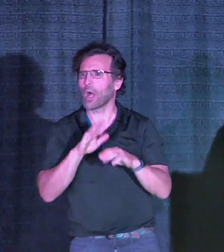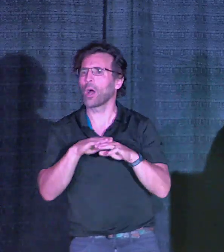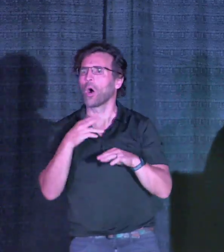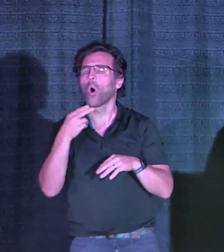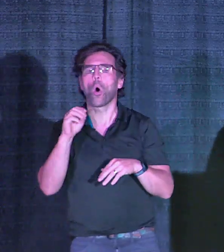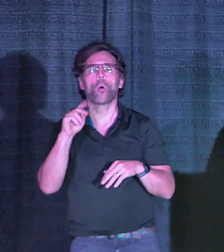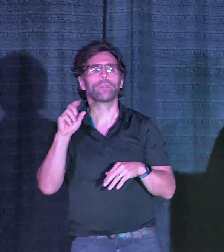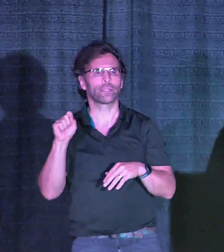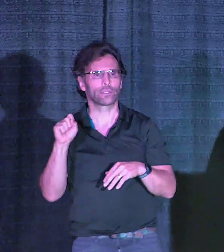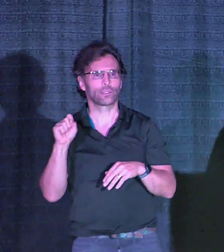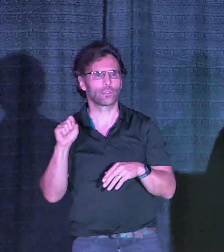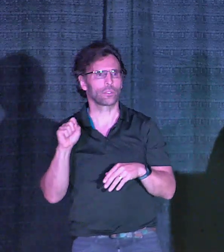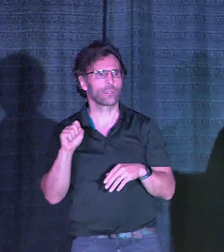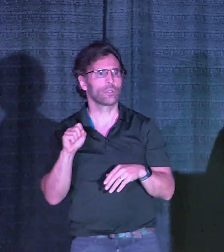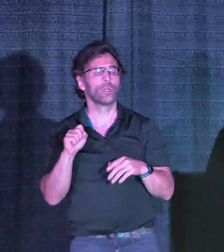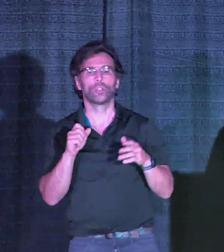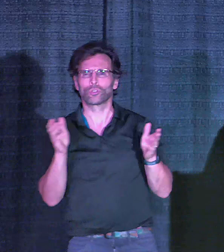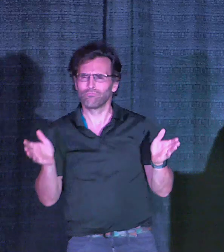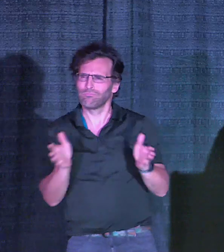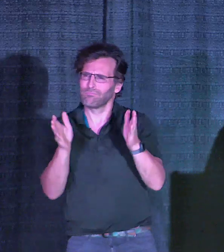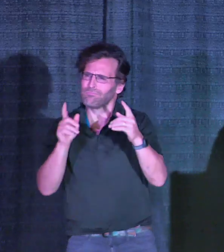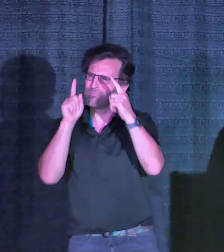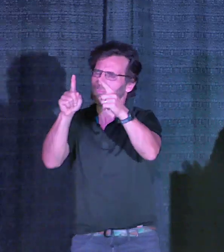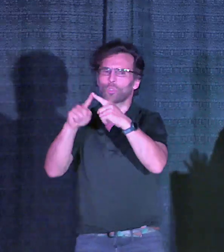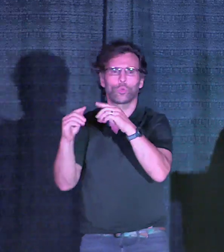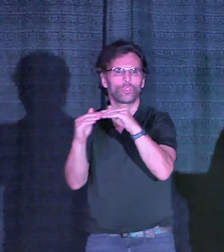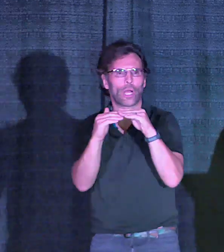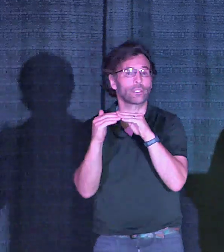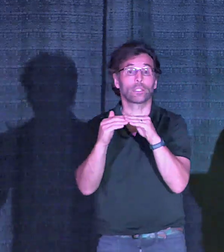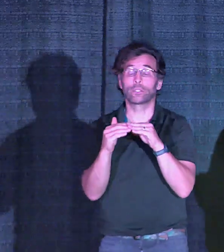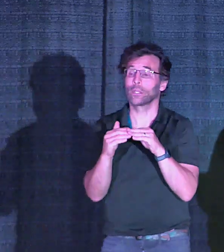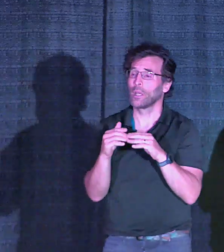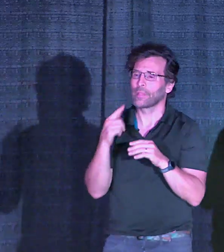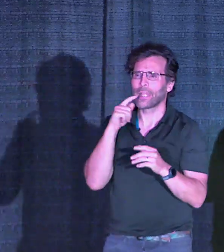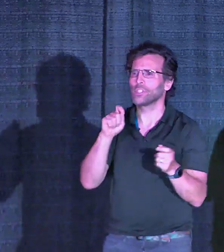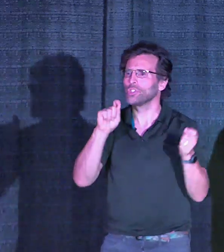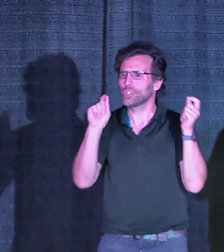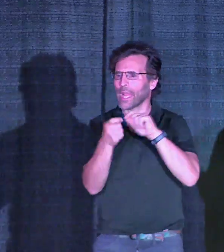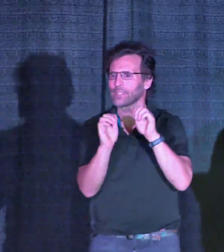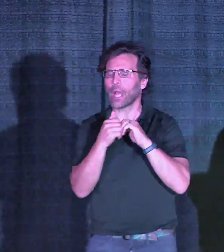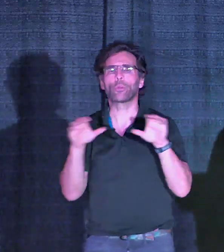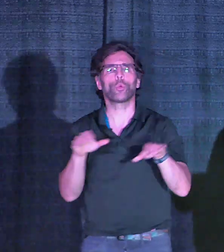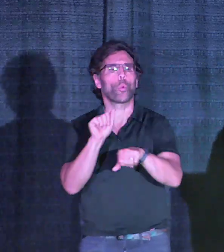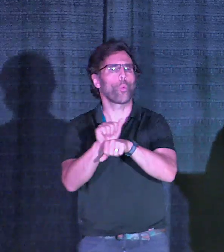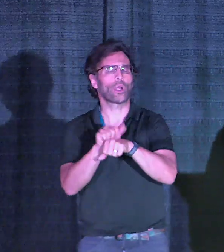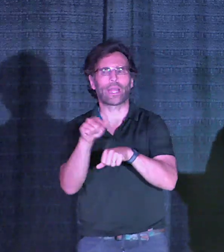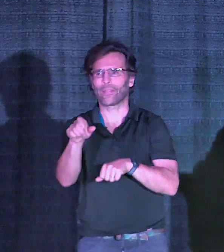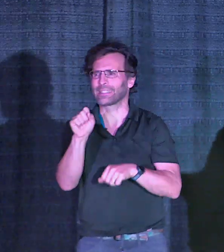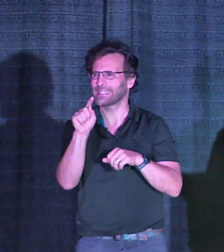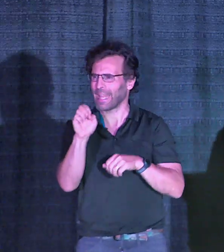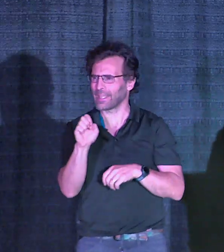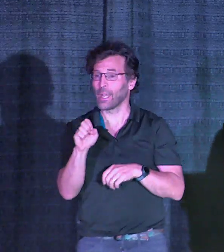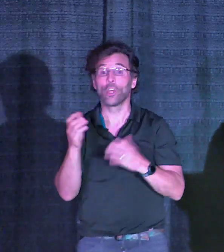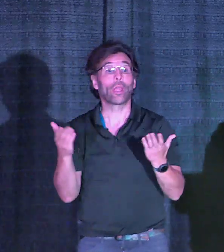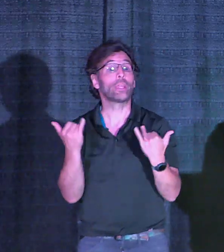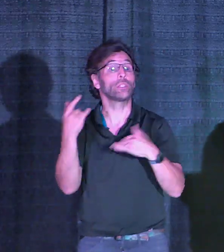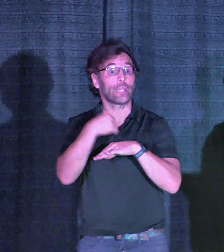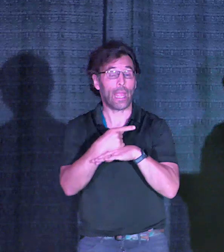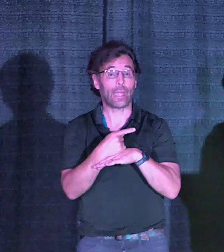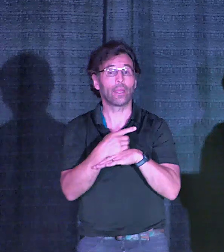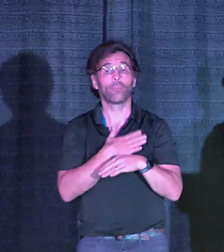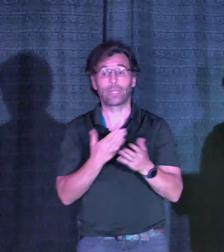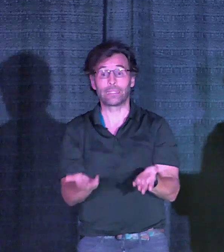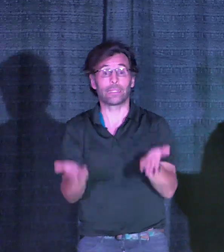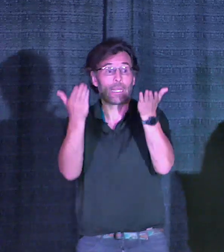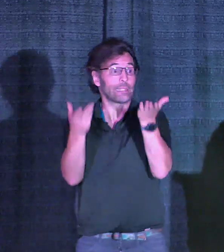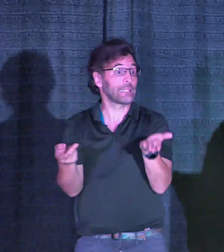to co-lead and drive our work toward justice. They have forever changed the way we do our work at the state. They are here today. Please